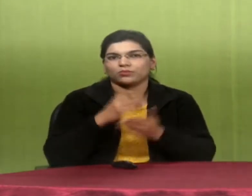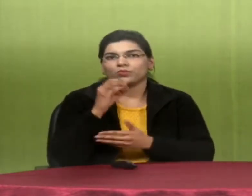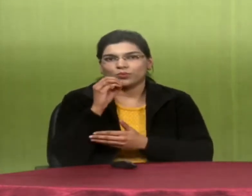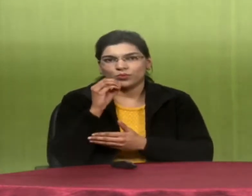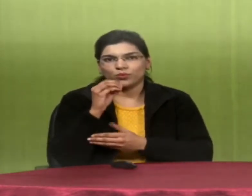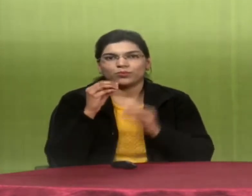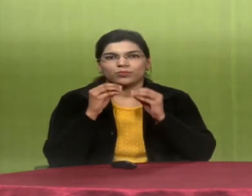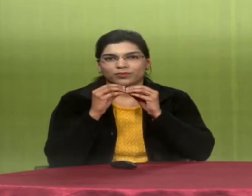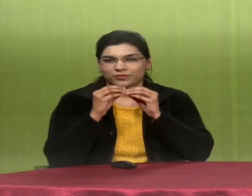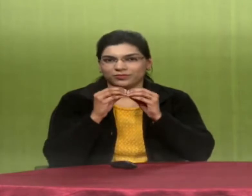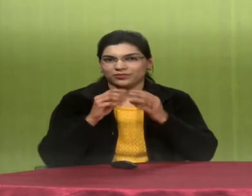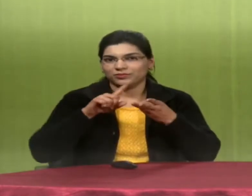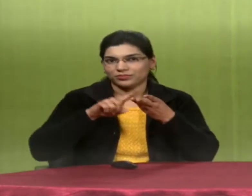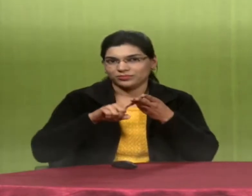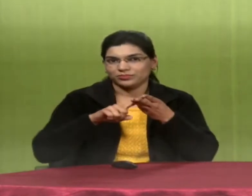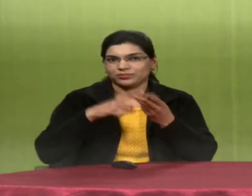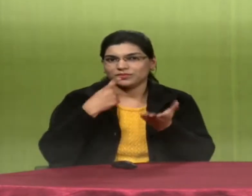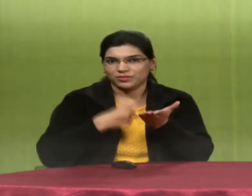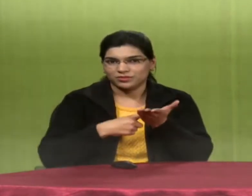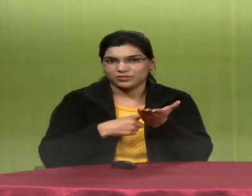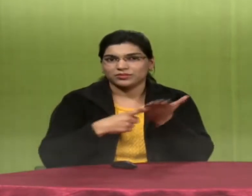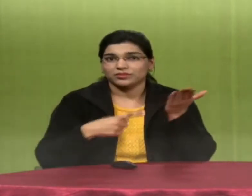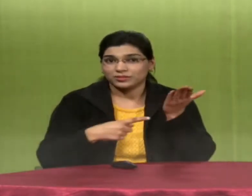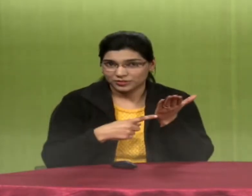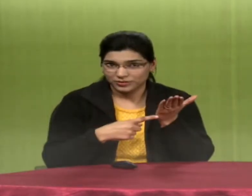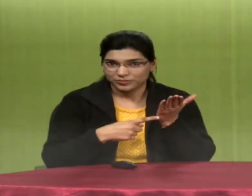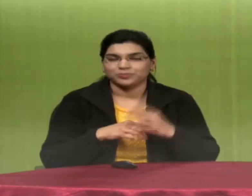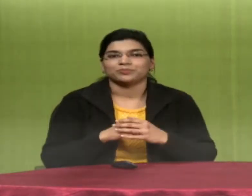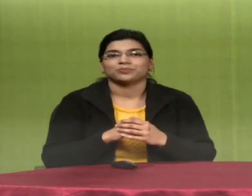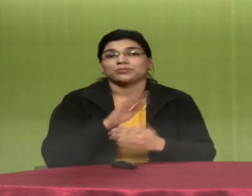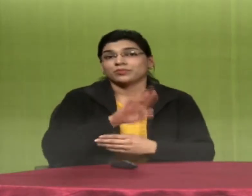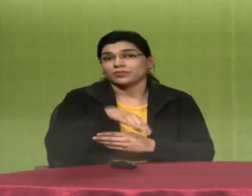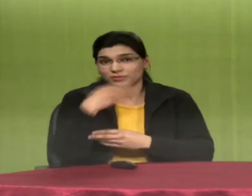is written by Robert Frost.